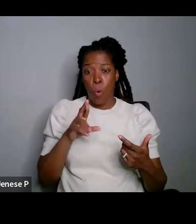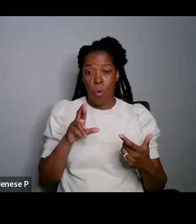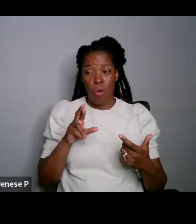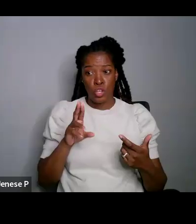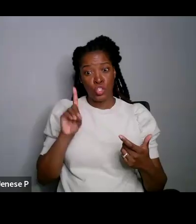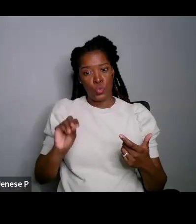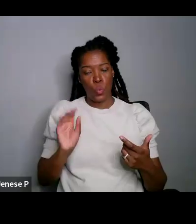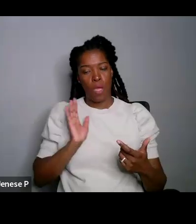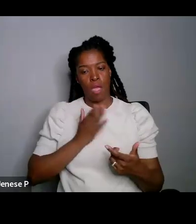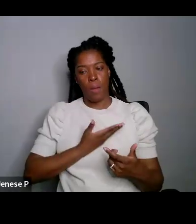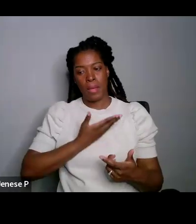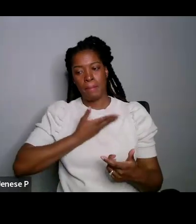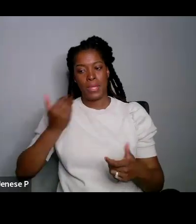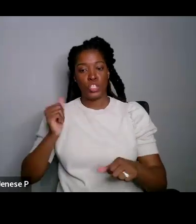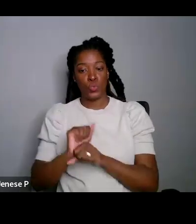work.